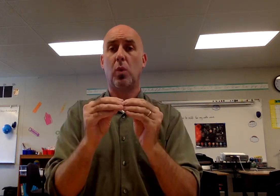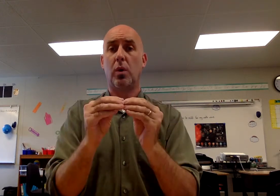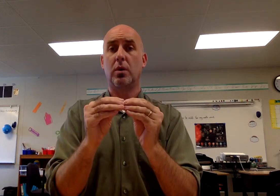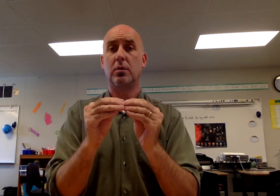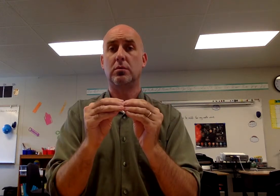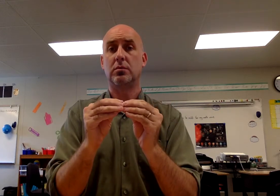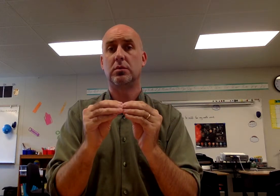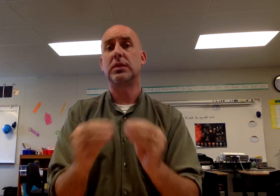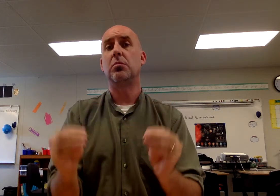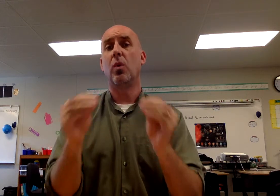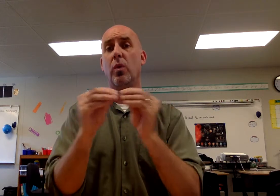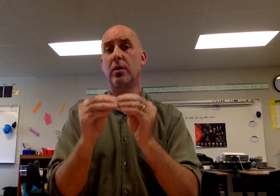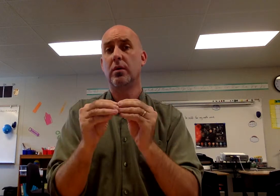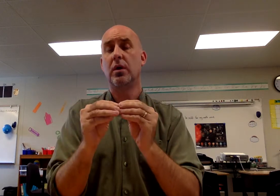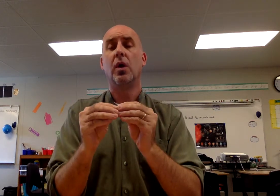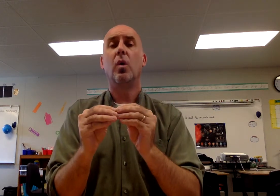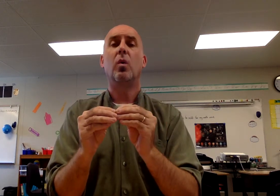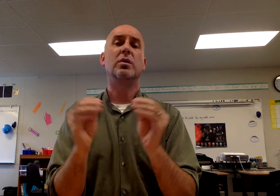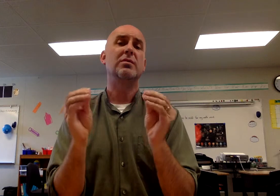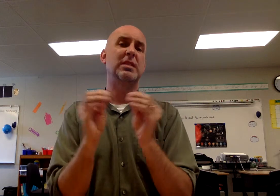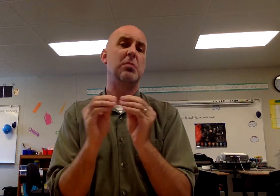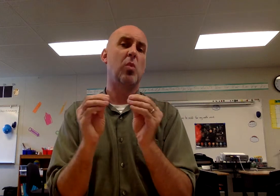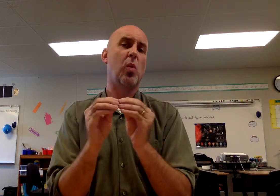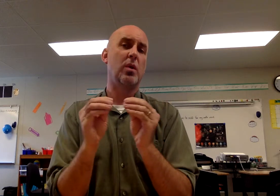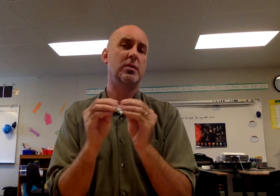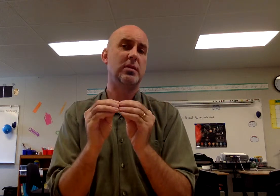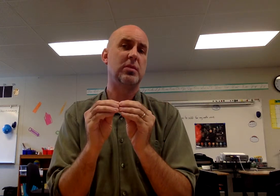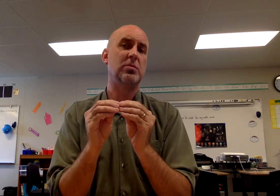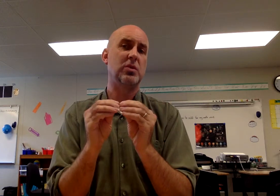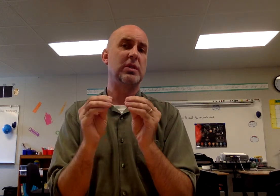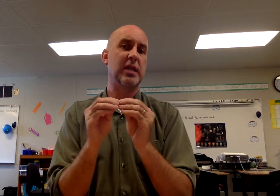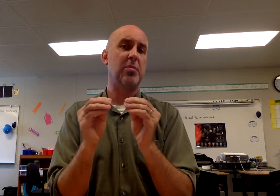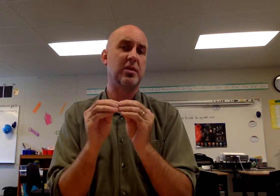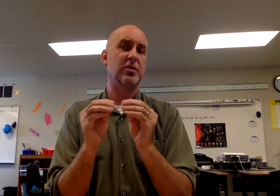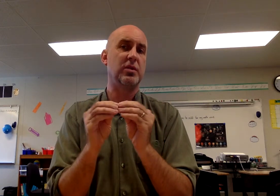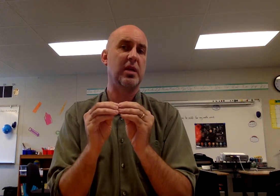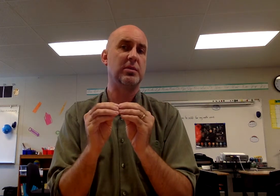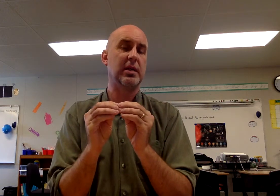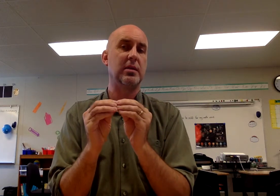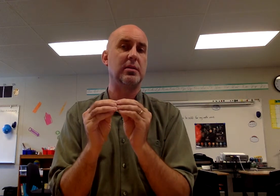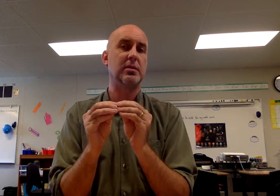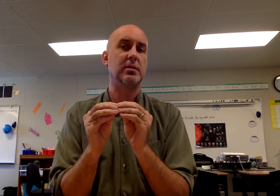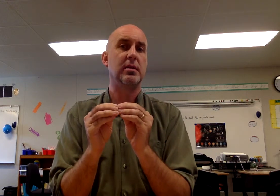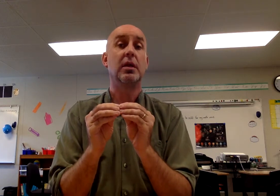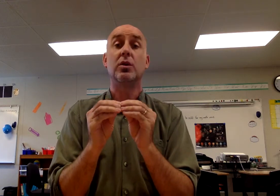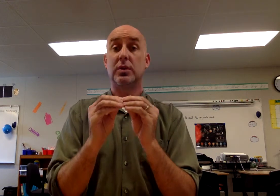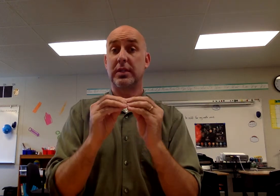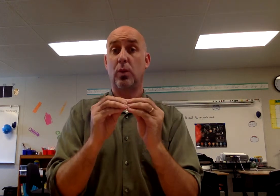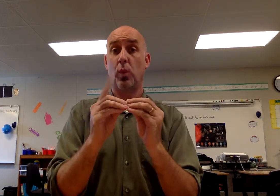more. You say more, or you can even say more. Sometimes you can tap it a few times like this. You can sign one